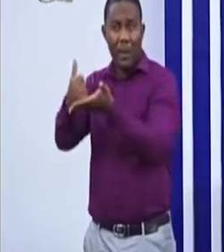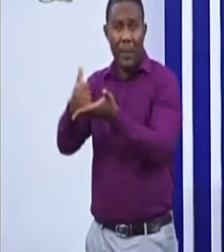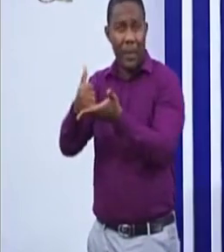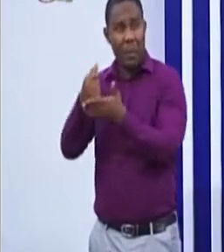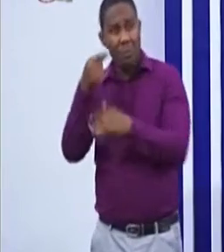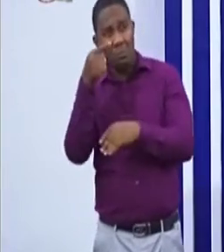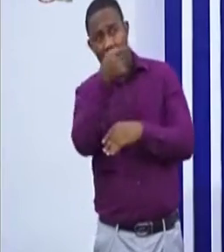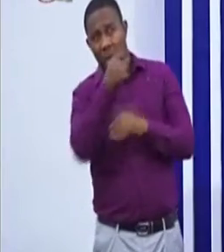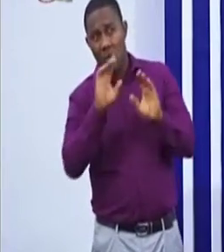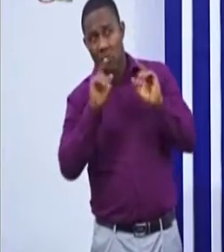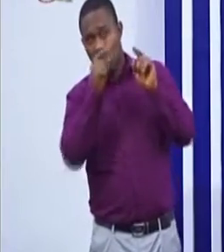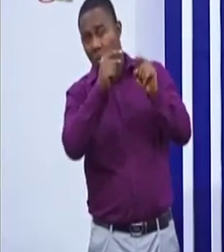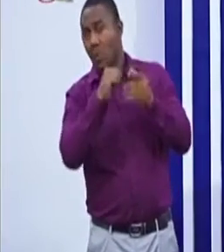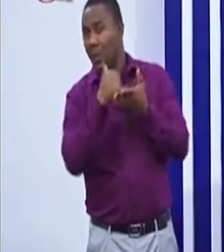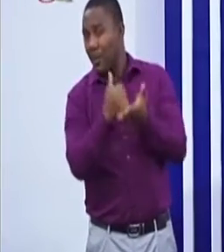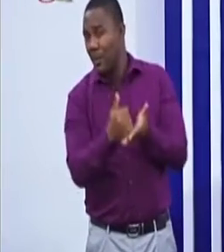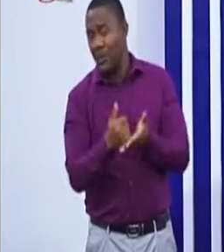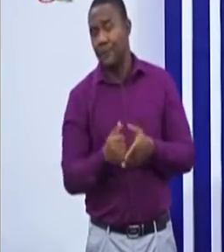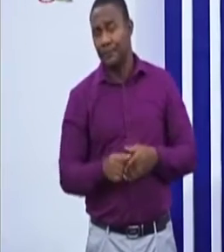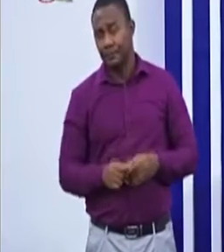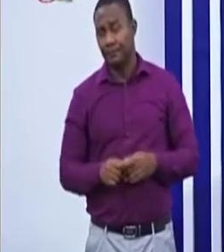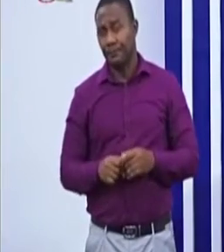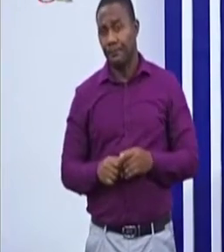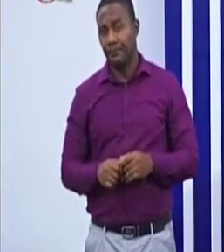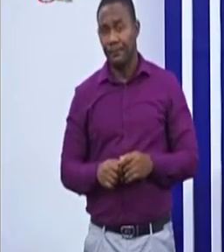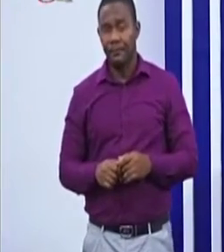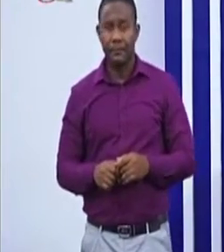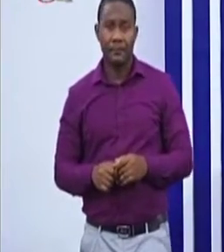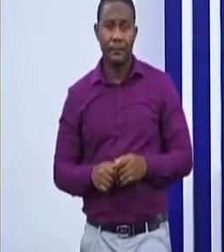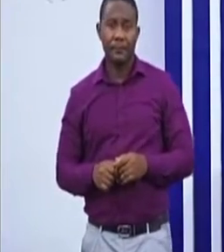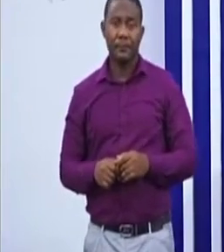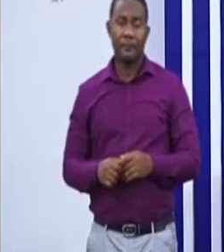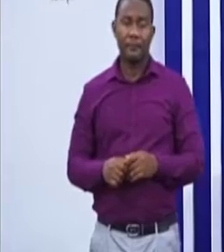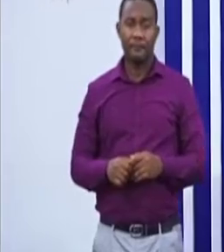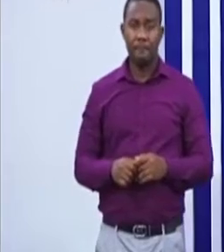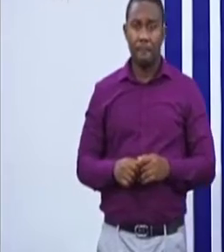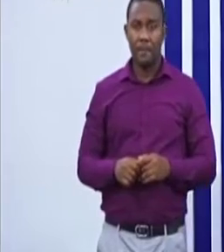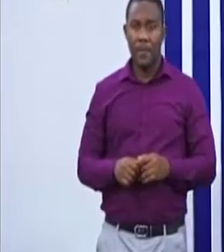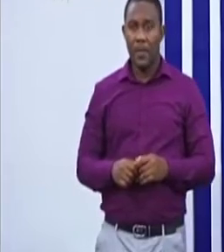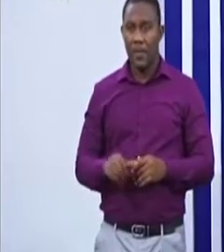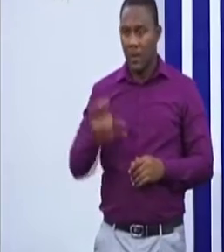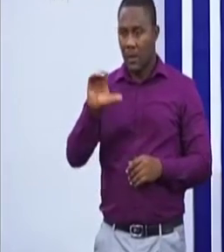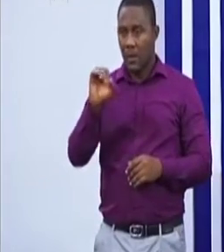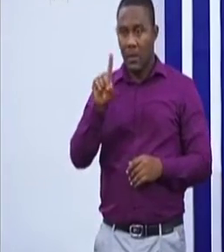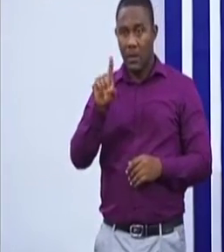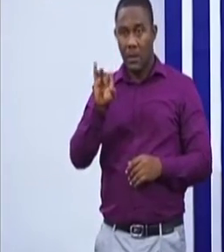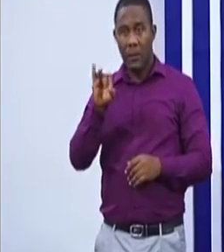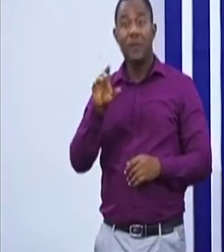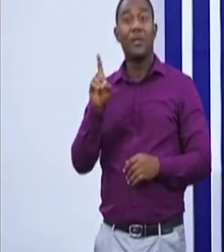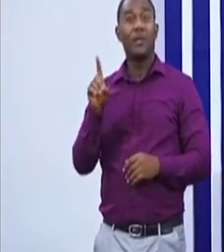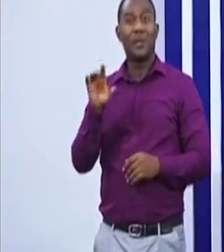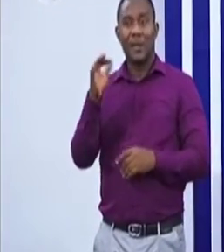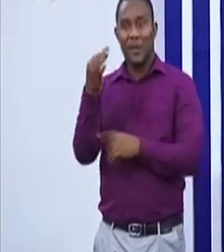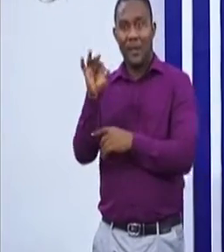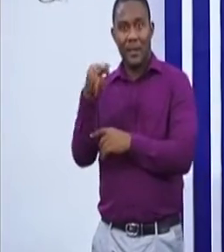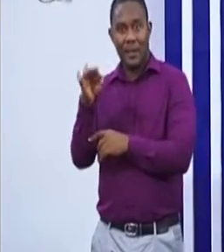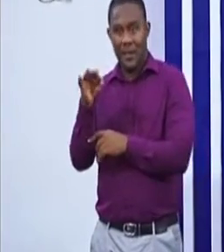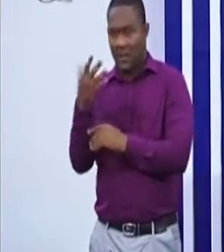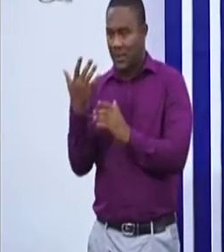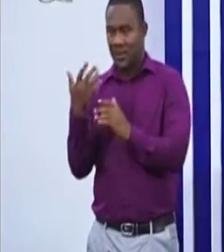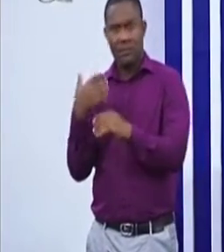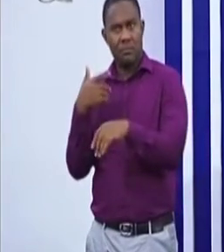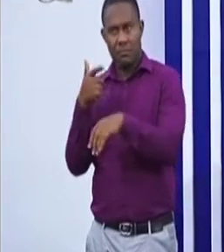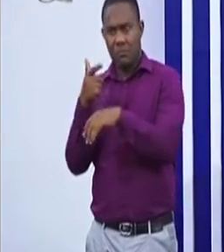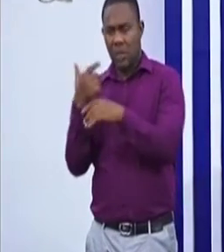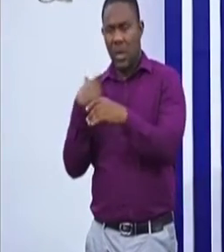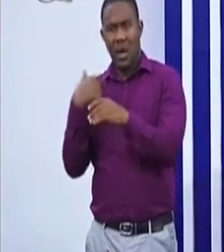accurately. Now, the COVID-19 Symptom Tracker is also an easy-to-use digital tool